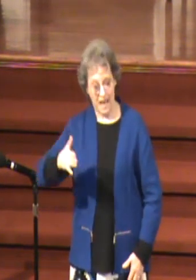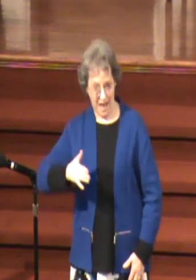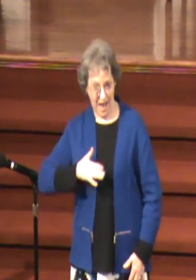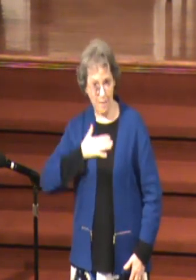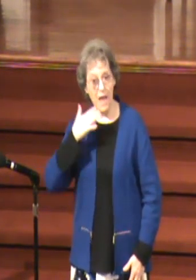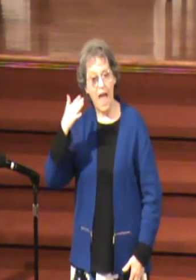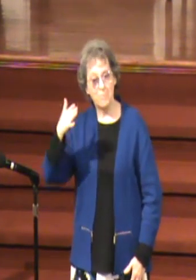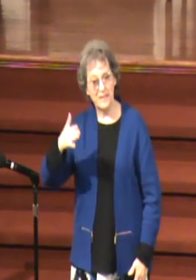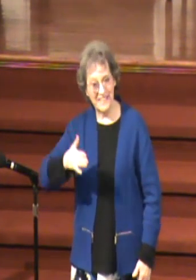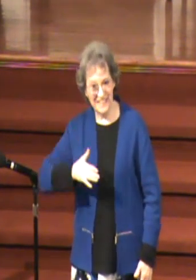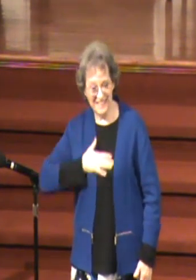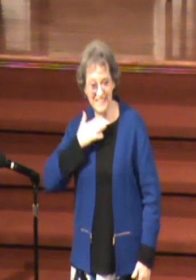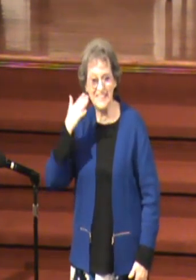because I'm happy.